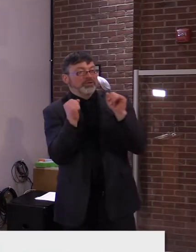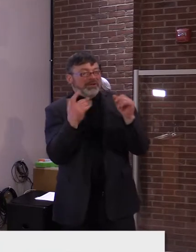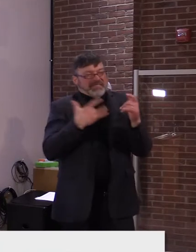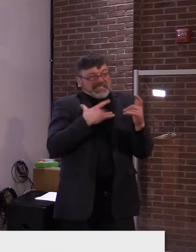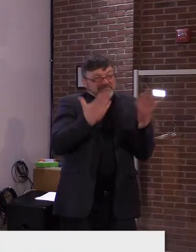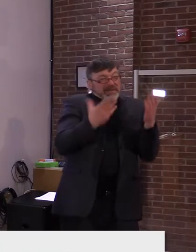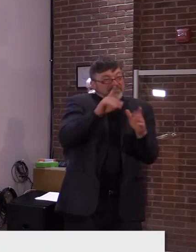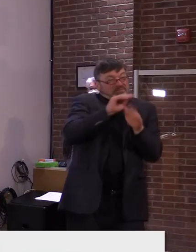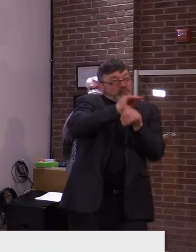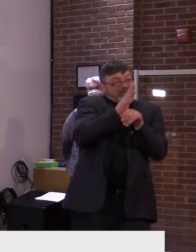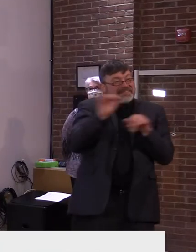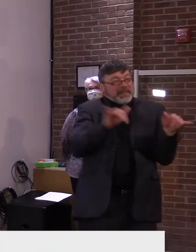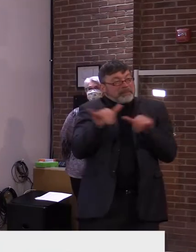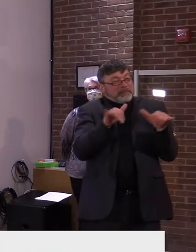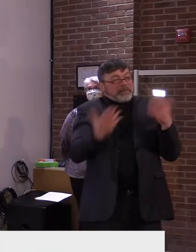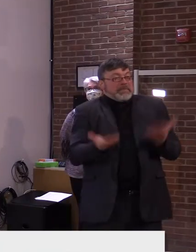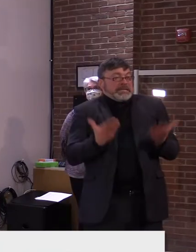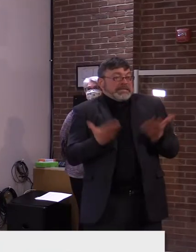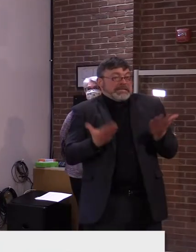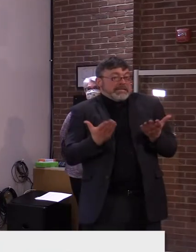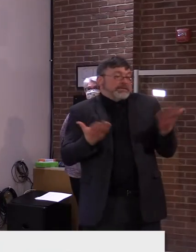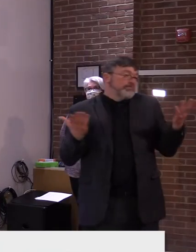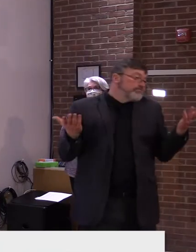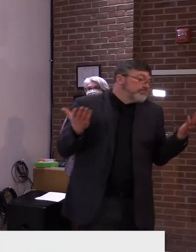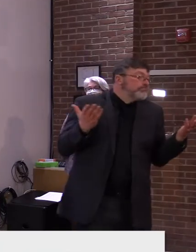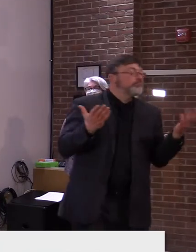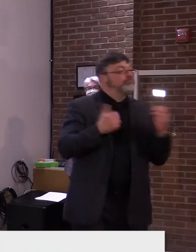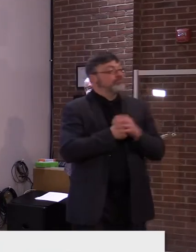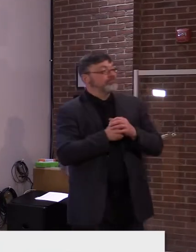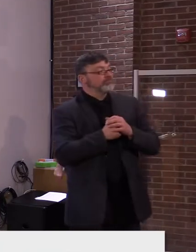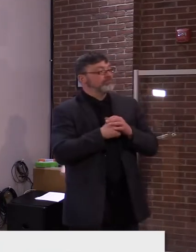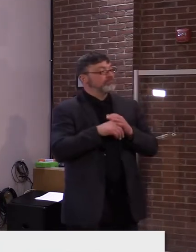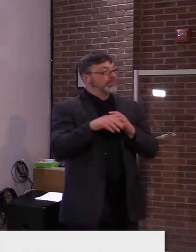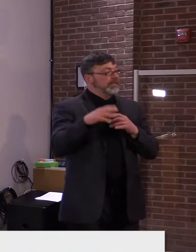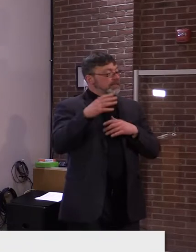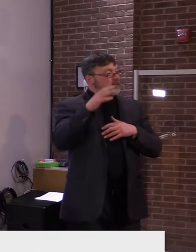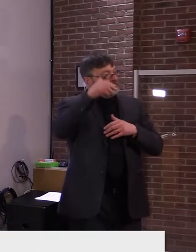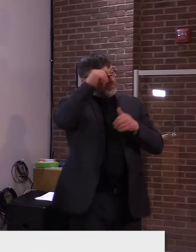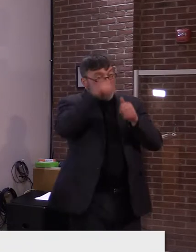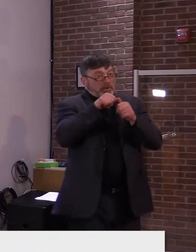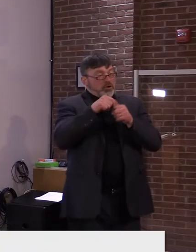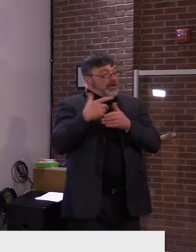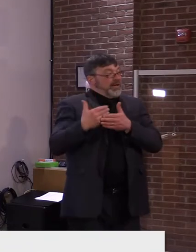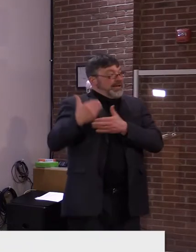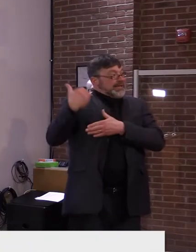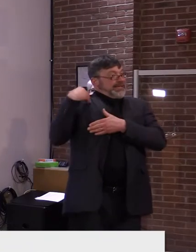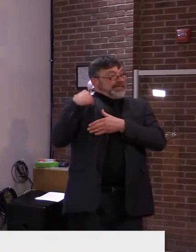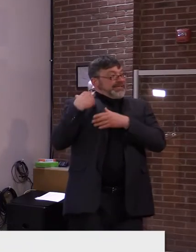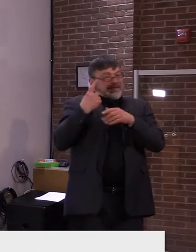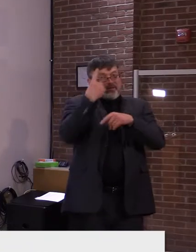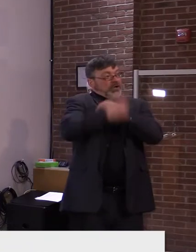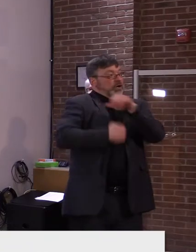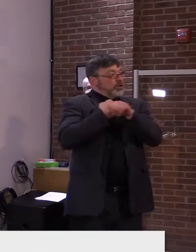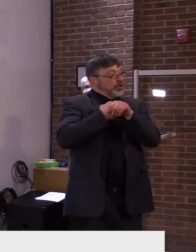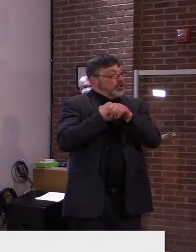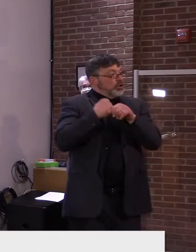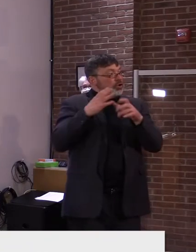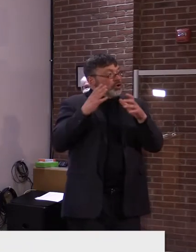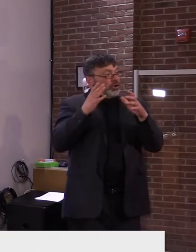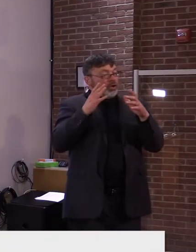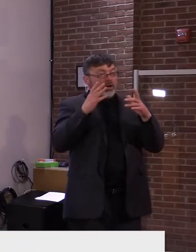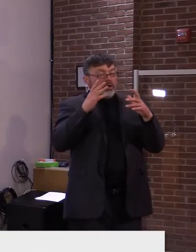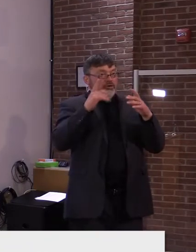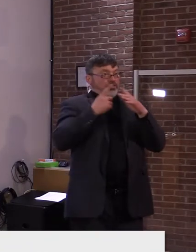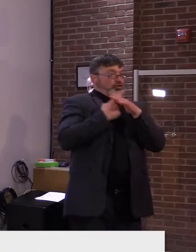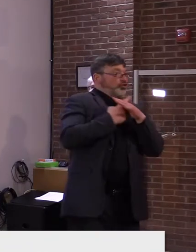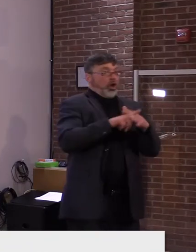getting much, much worse, and then later than that, the Midwest worse. So there seems to be some cyclical activity too that may or may